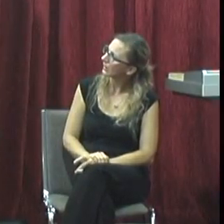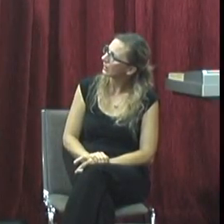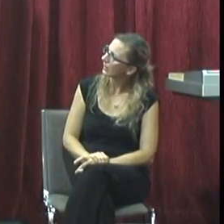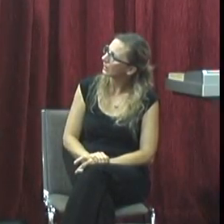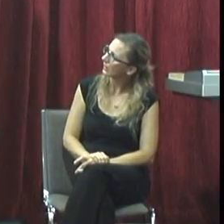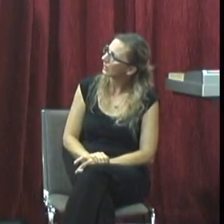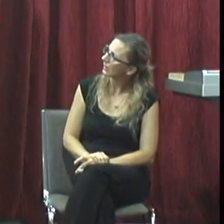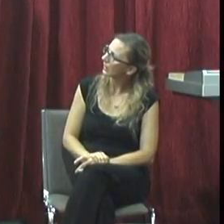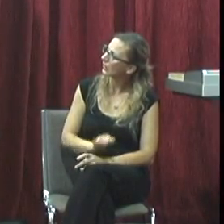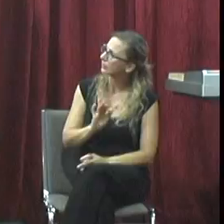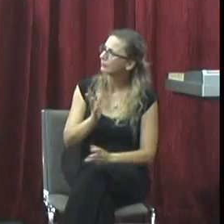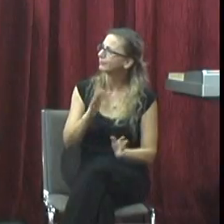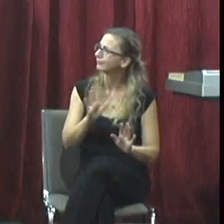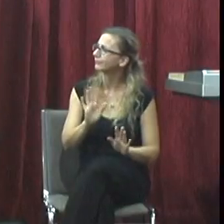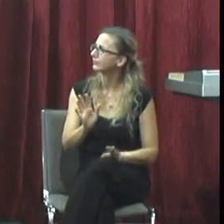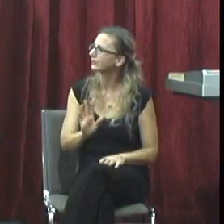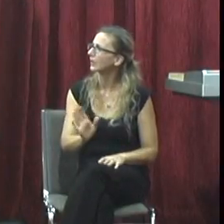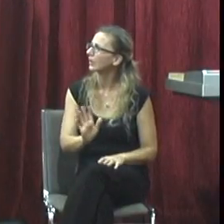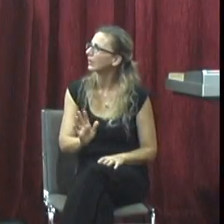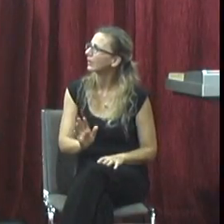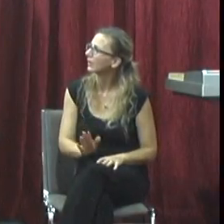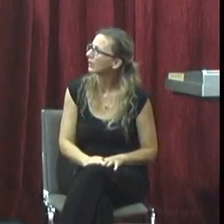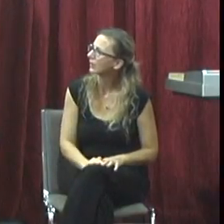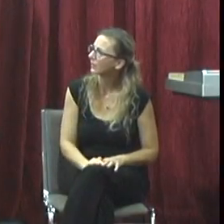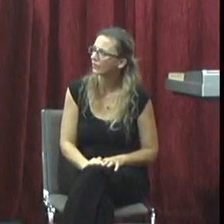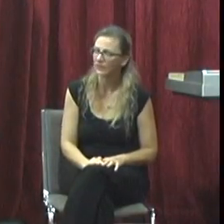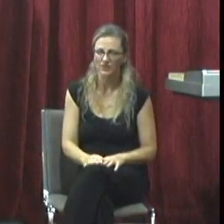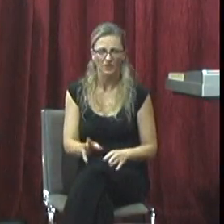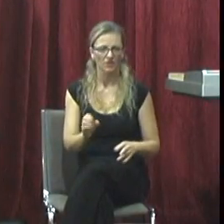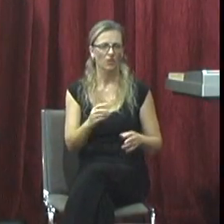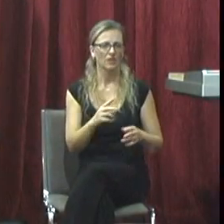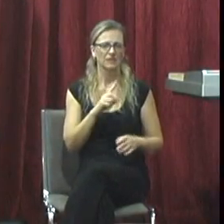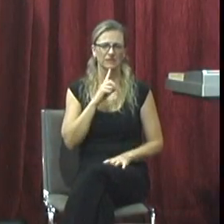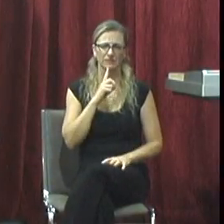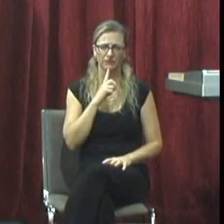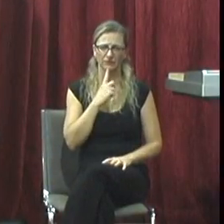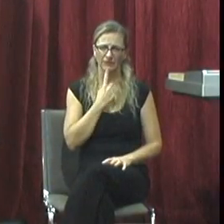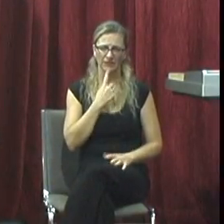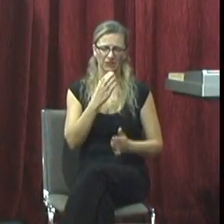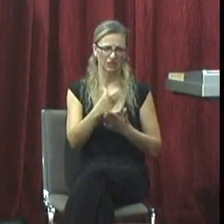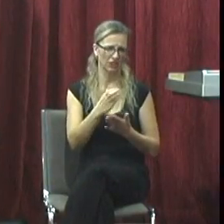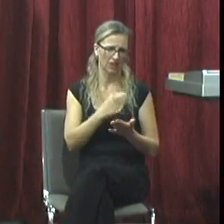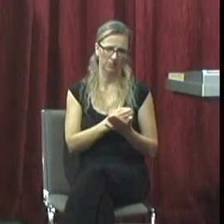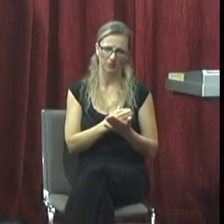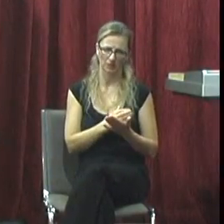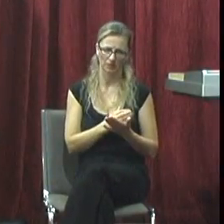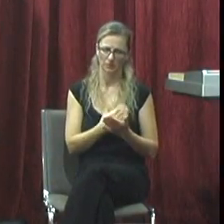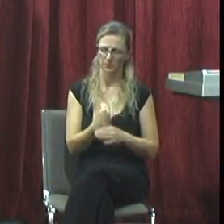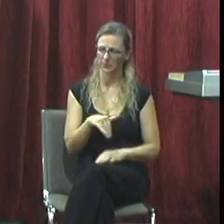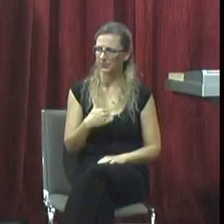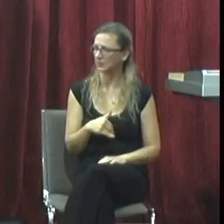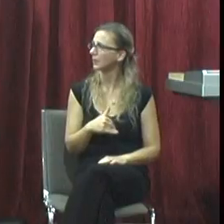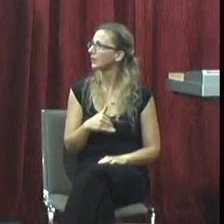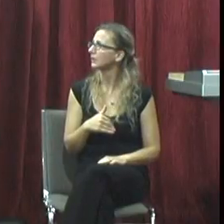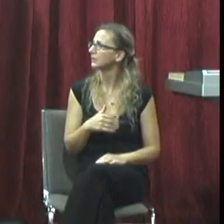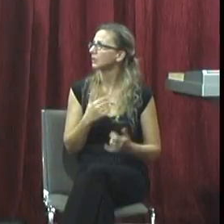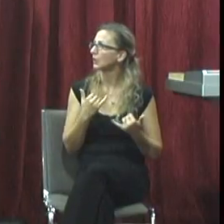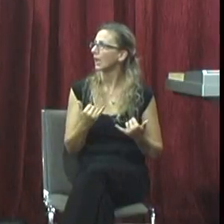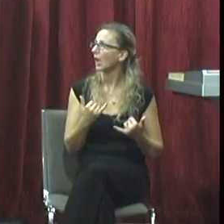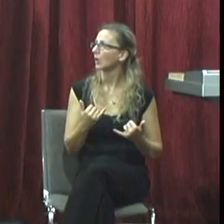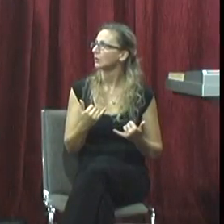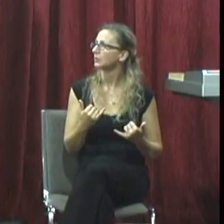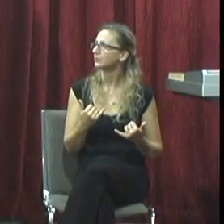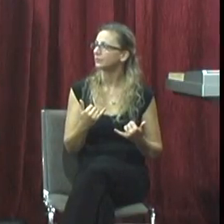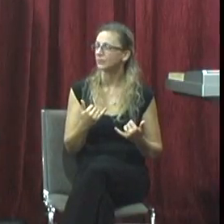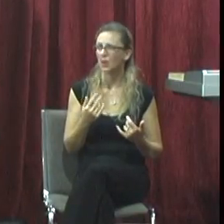trouble. So a very, very heavy chapter in the book of Joshua. Let's go look at what this is